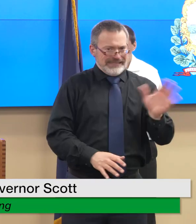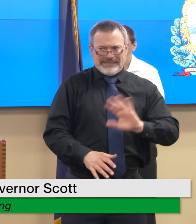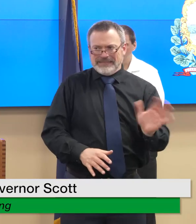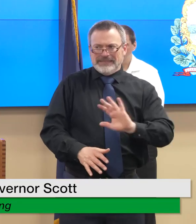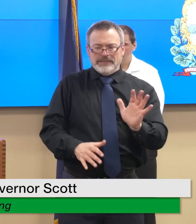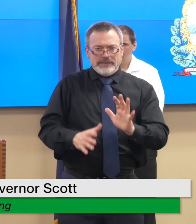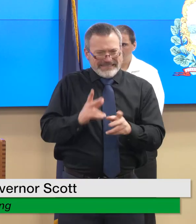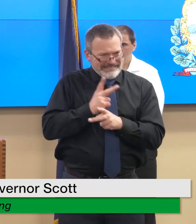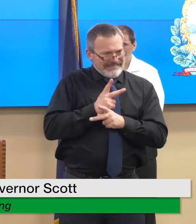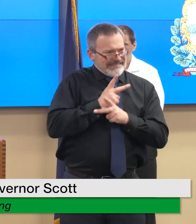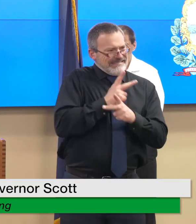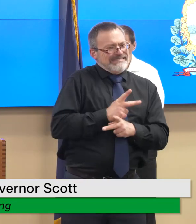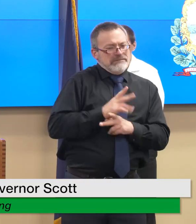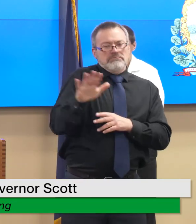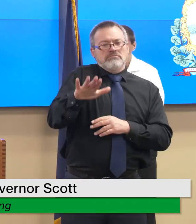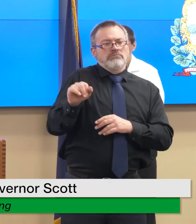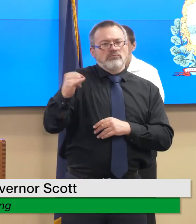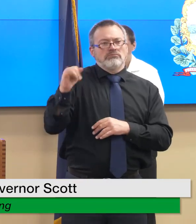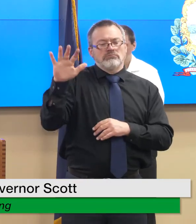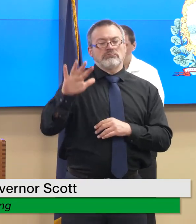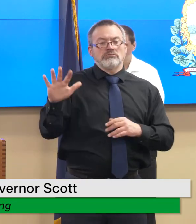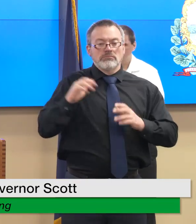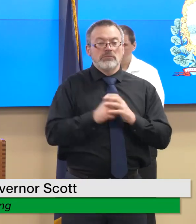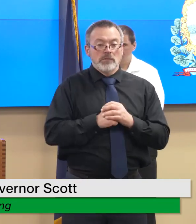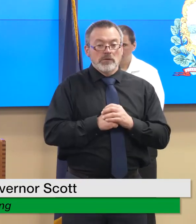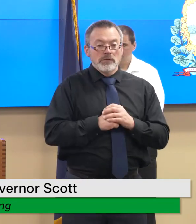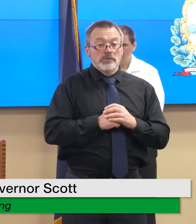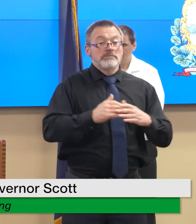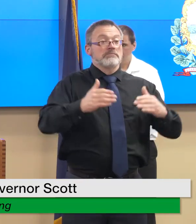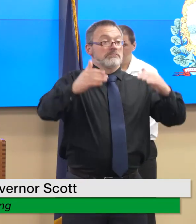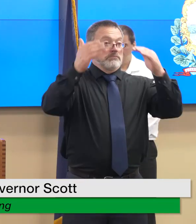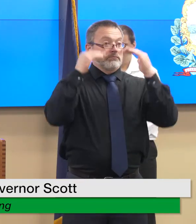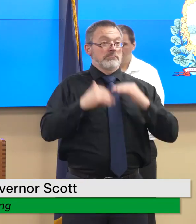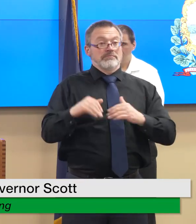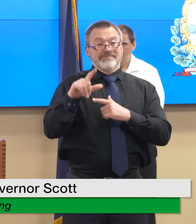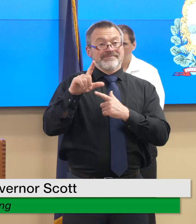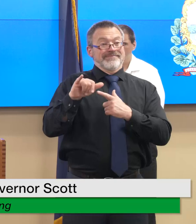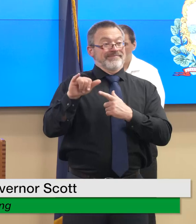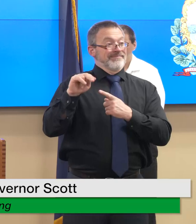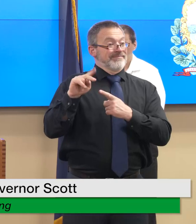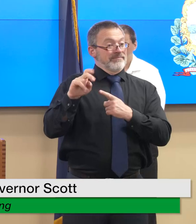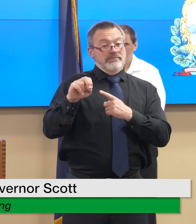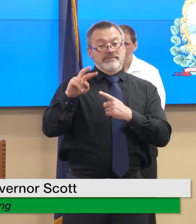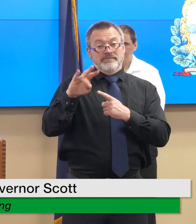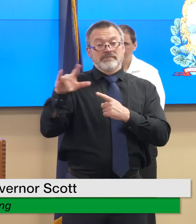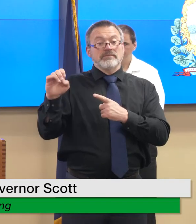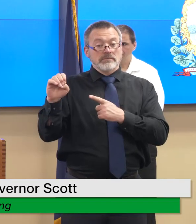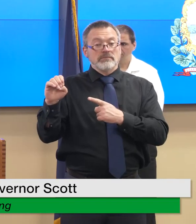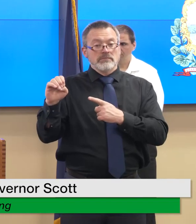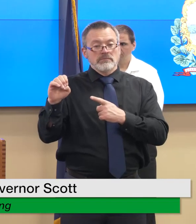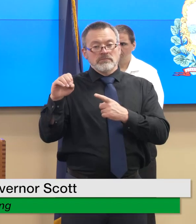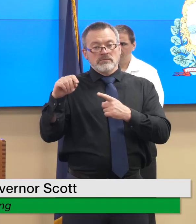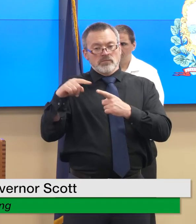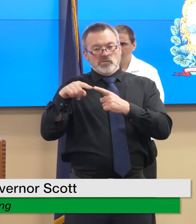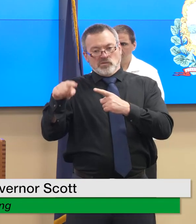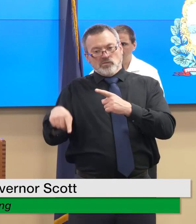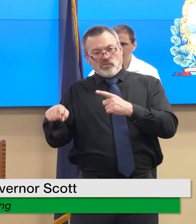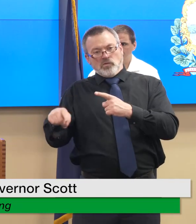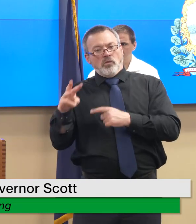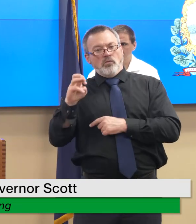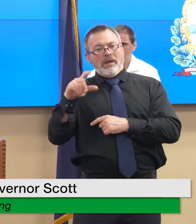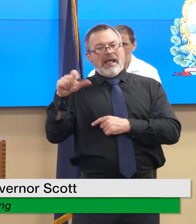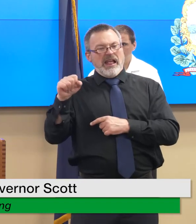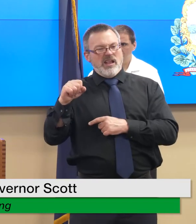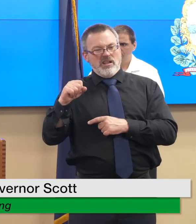possible. In Lindenville, several of the wells that served the system were again inundated by